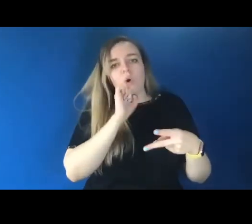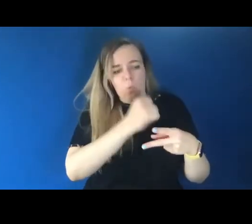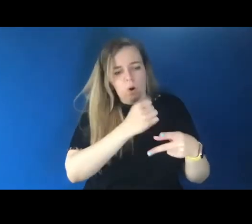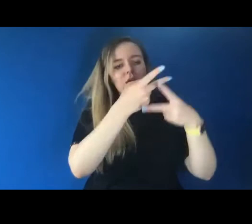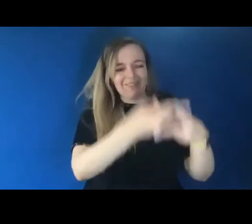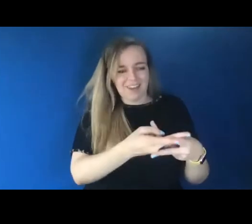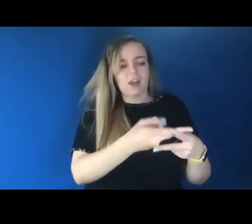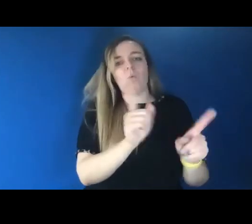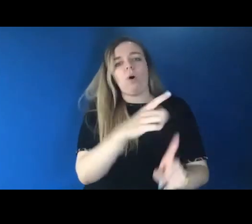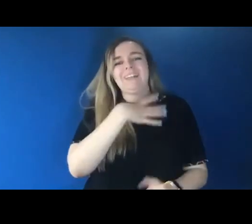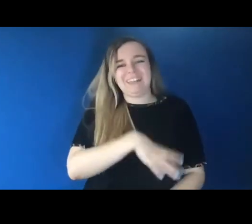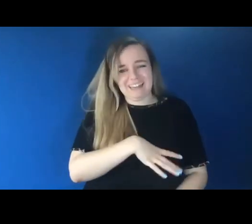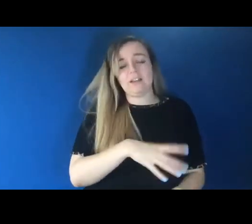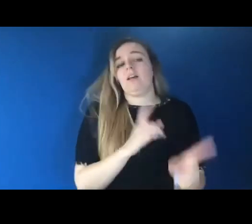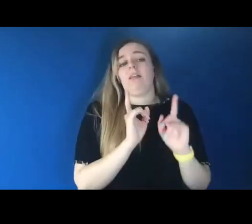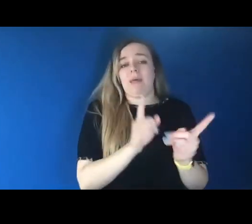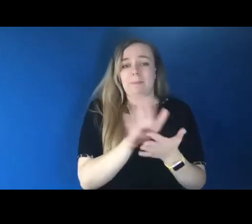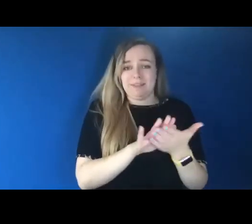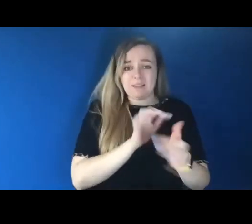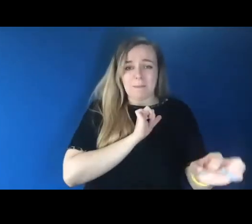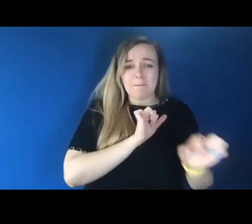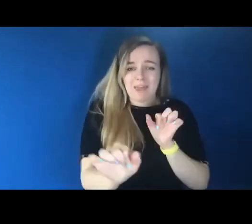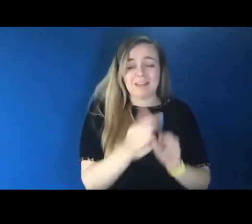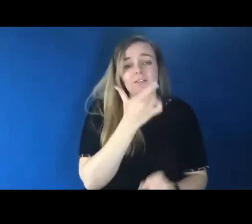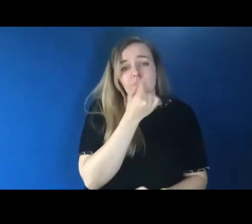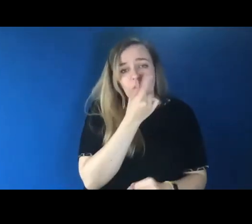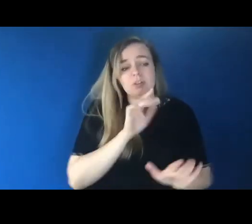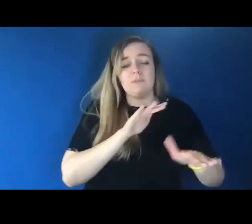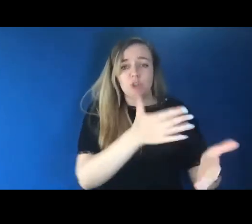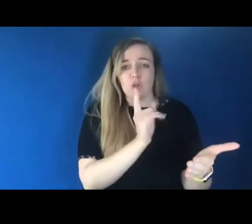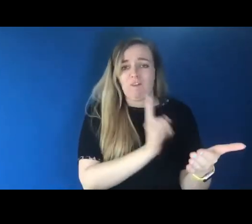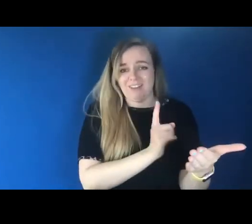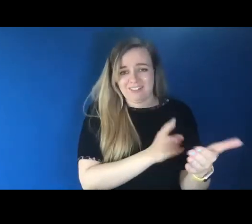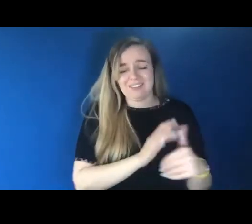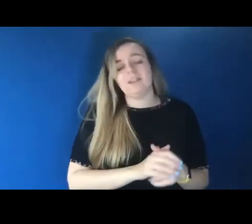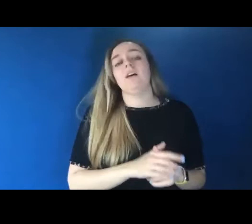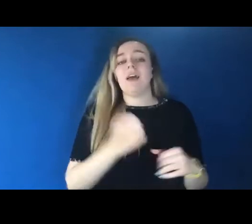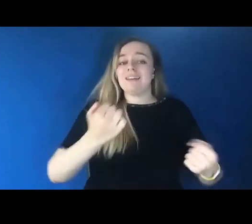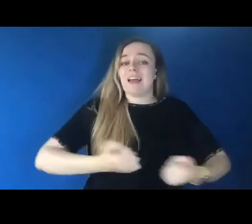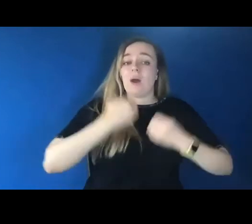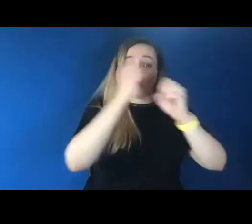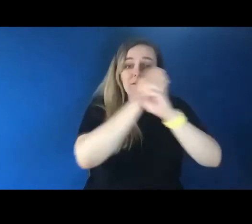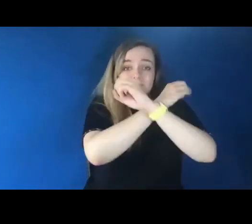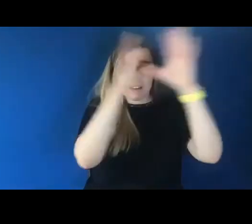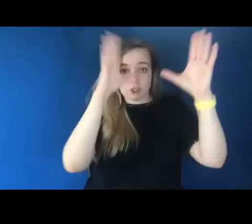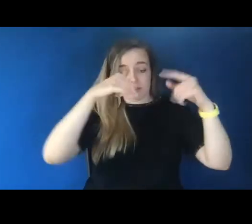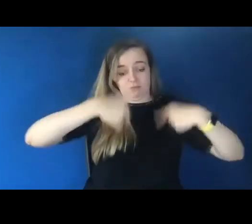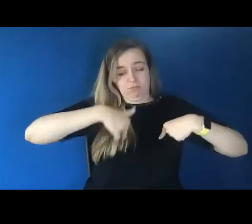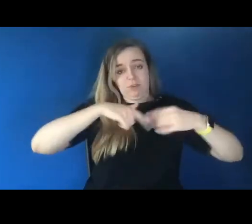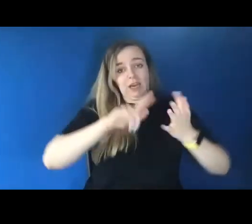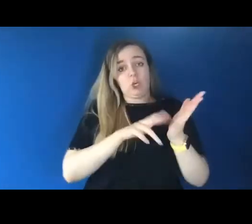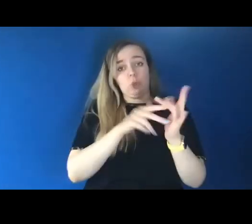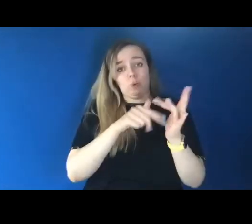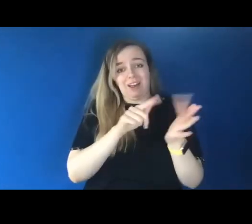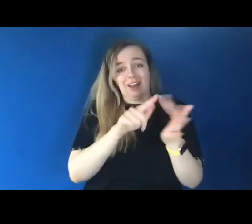entitled to, that is the best possible service. It's our vision in Unite that the future